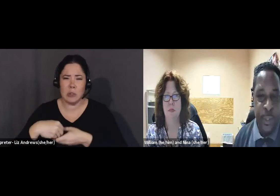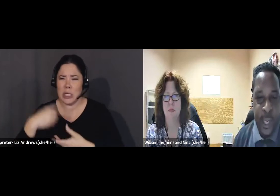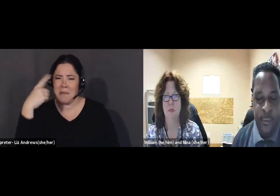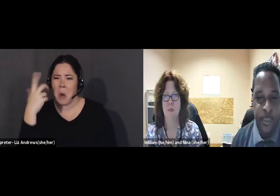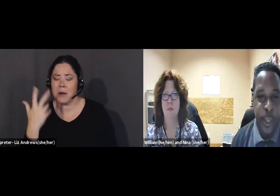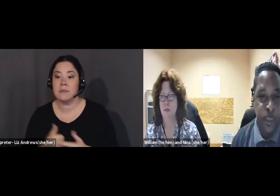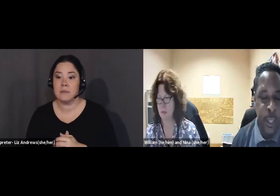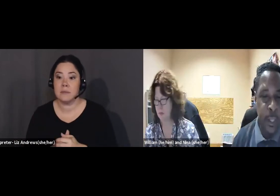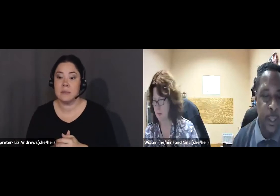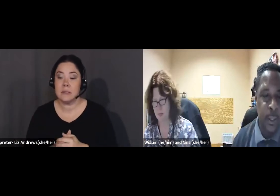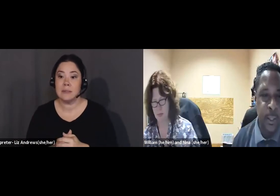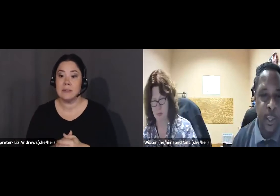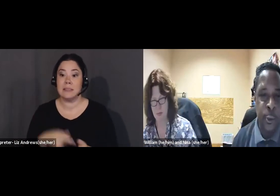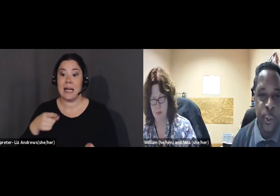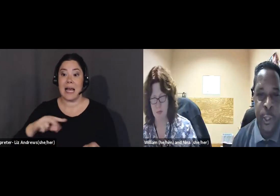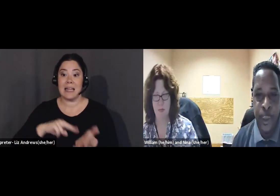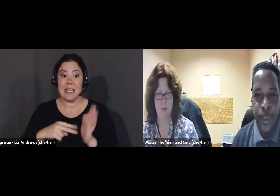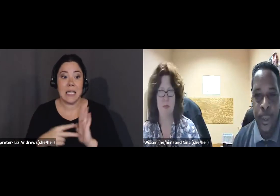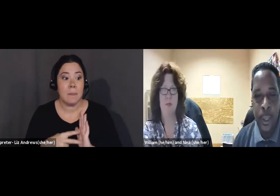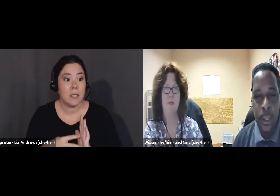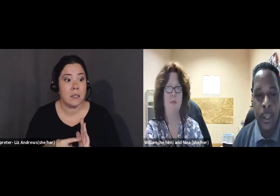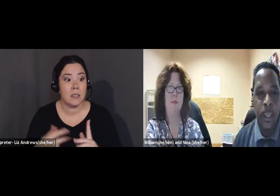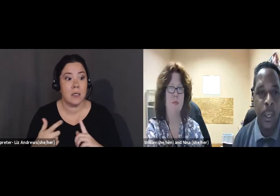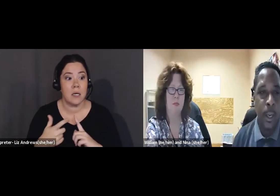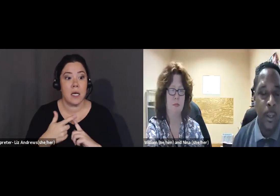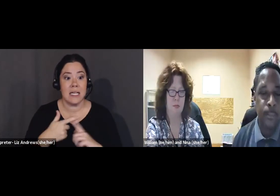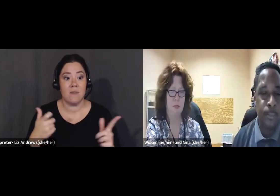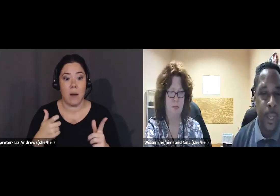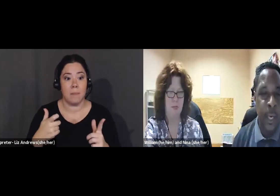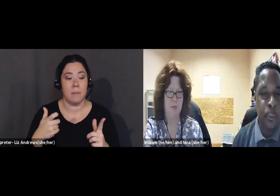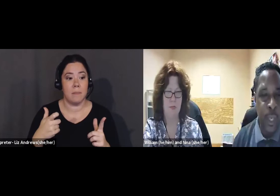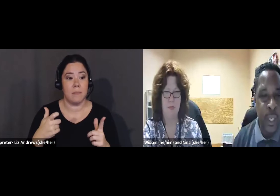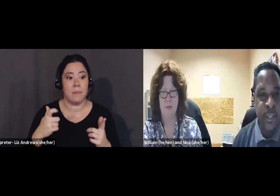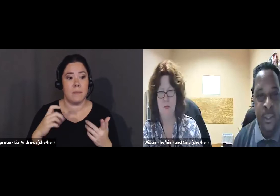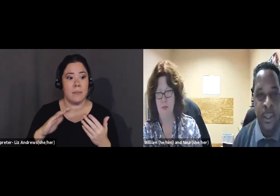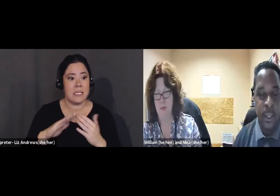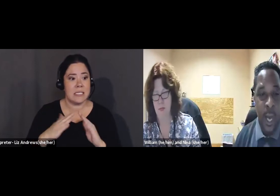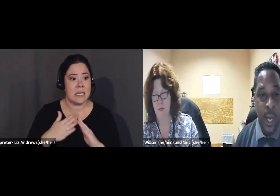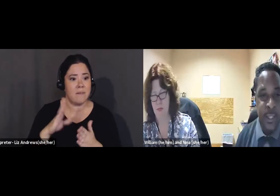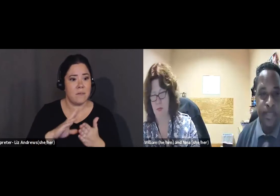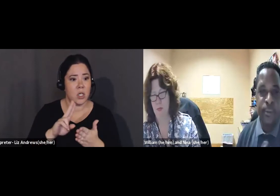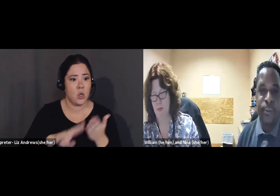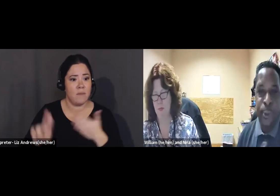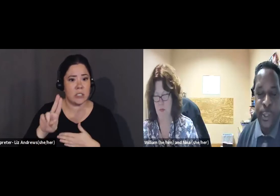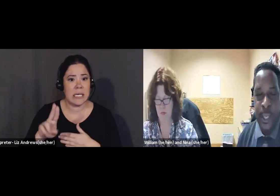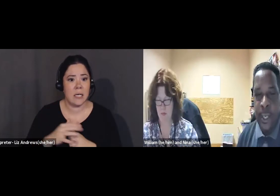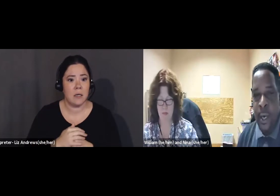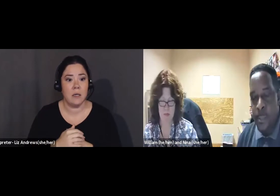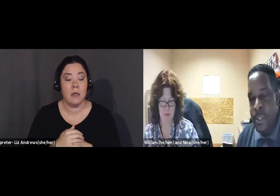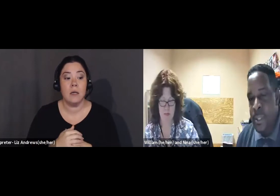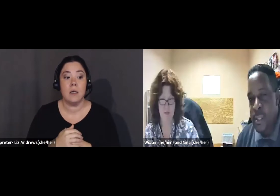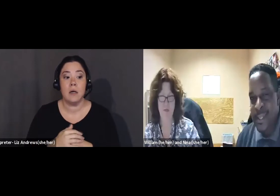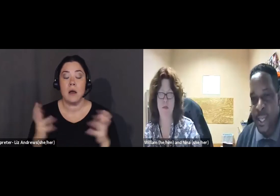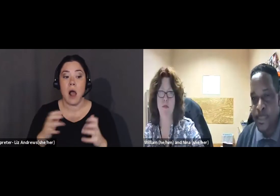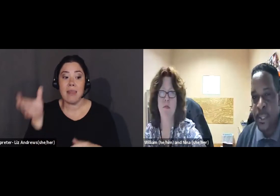This definition was taken from CUNY, City University of New York, and it reads, the concept of